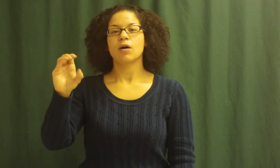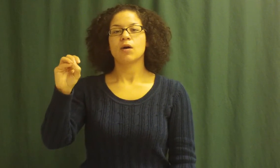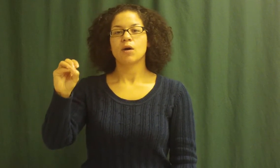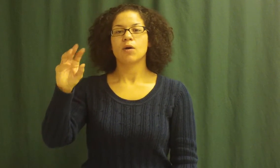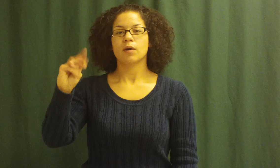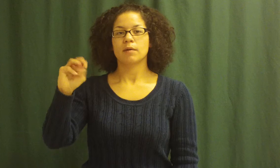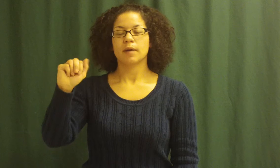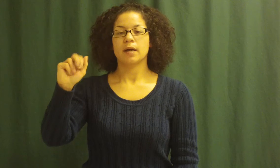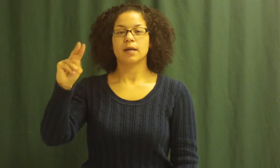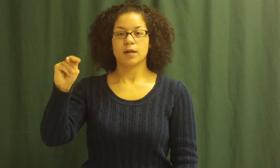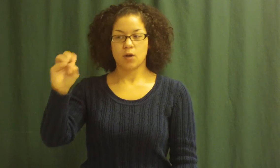Yanomamo.